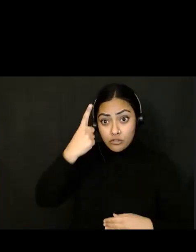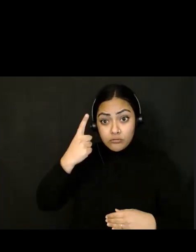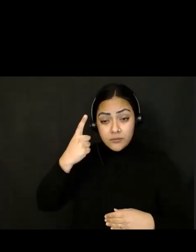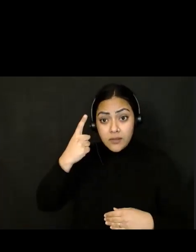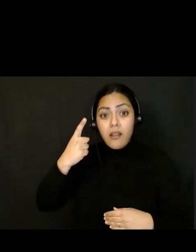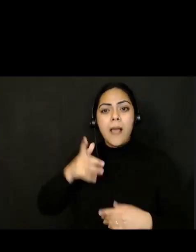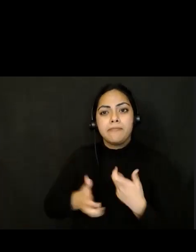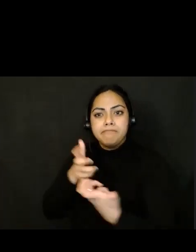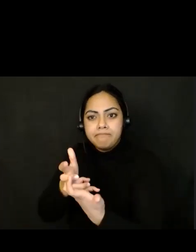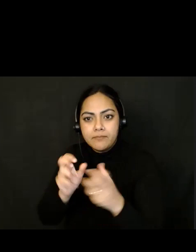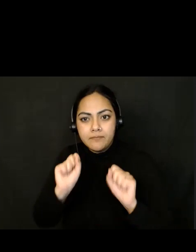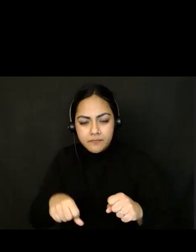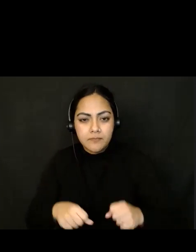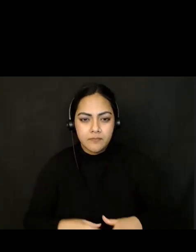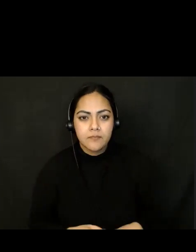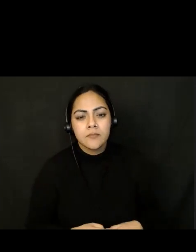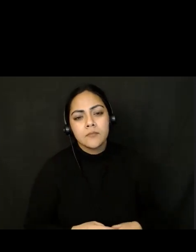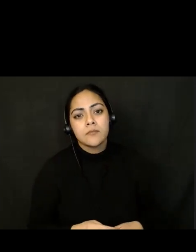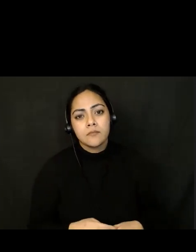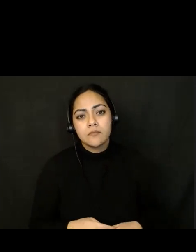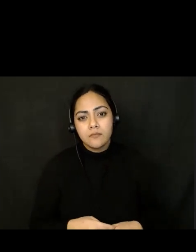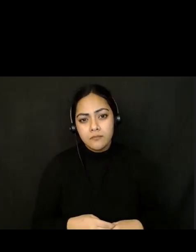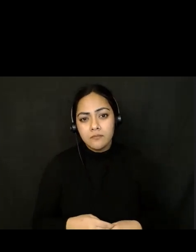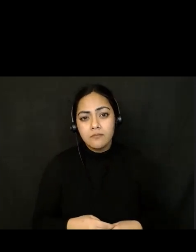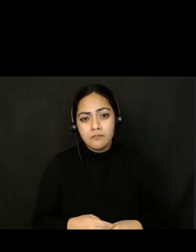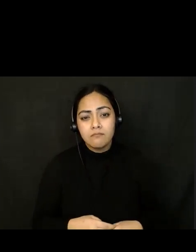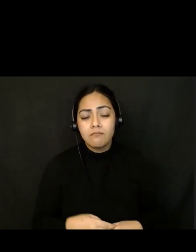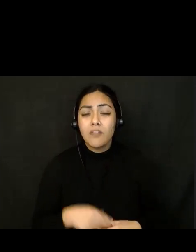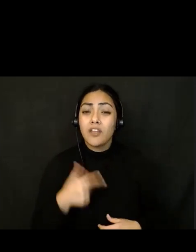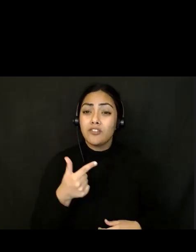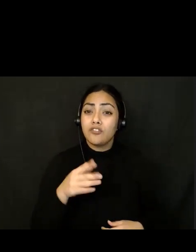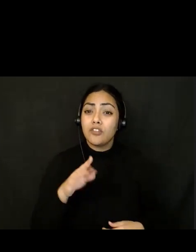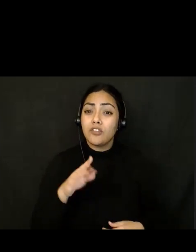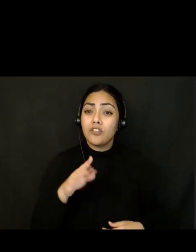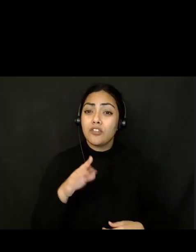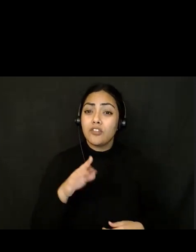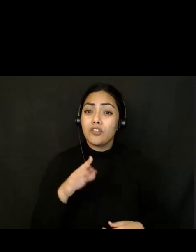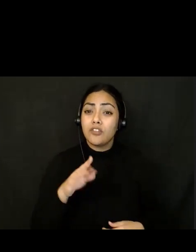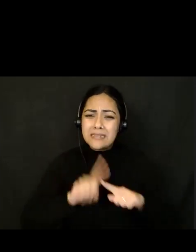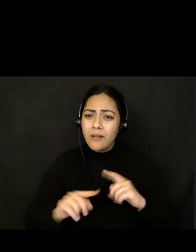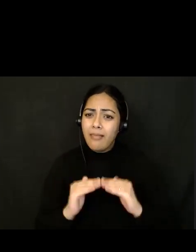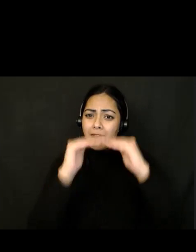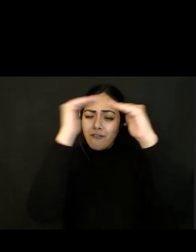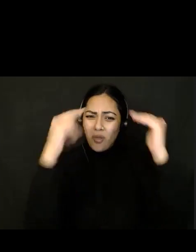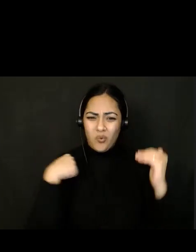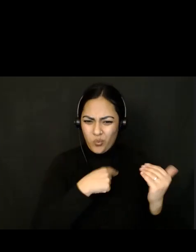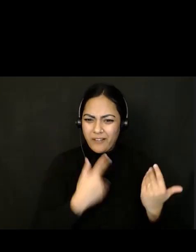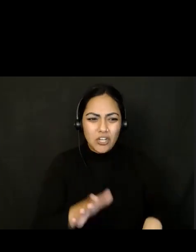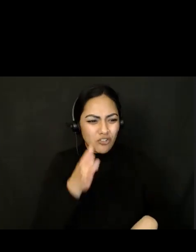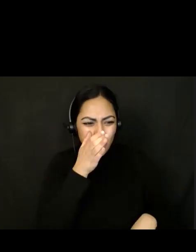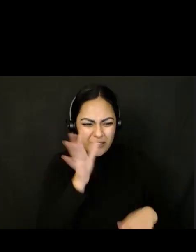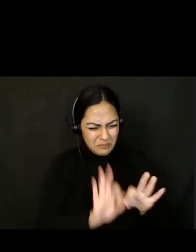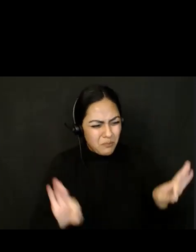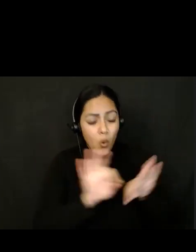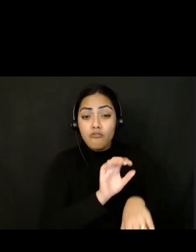heard about the importance and effectiveness of tackling gender-based violence at multiple levels, from